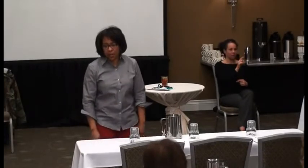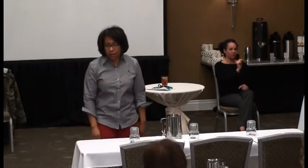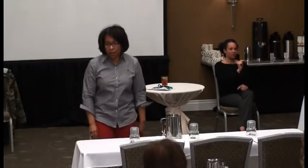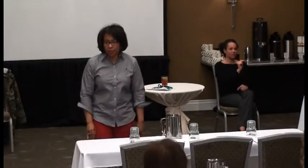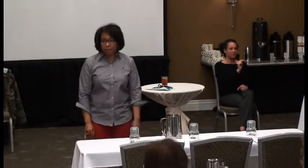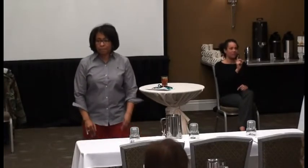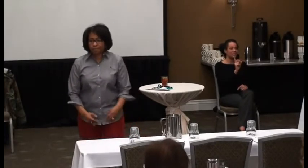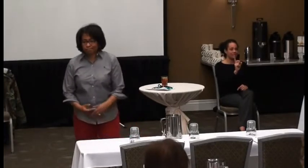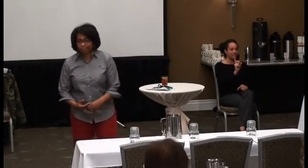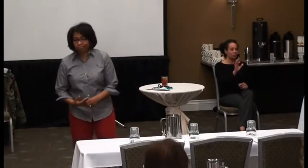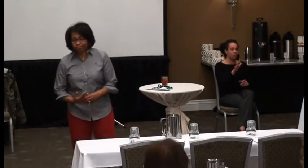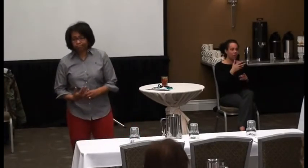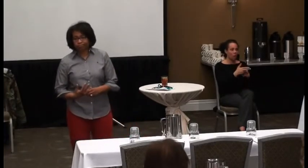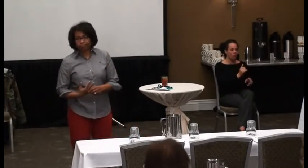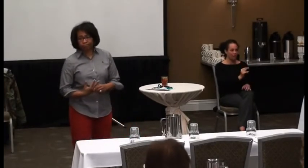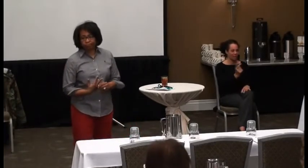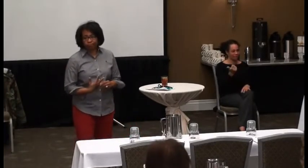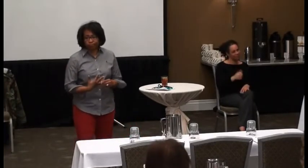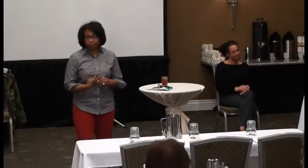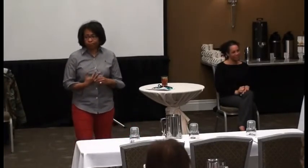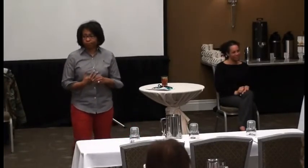TB.